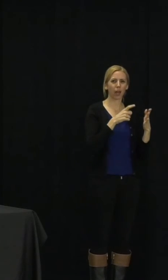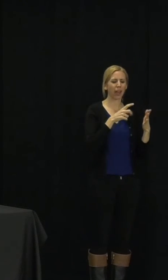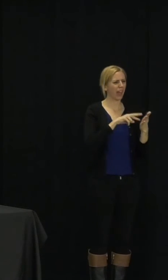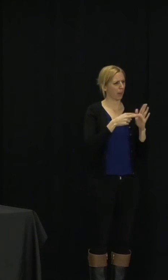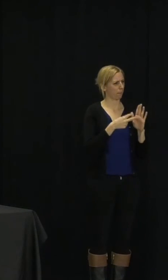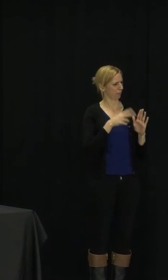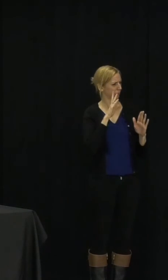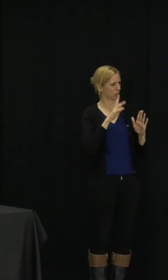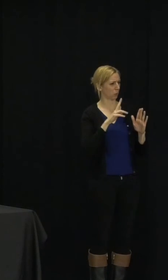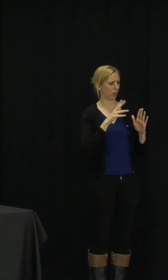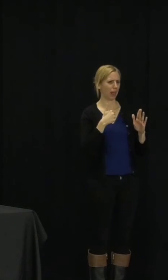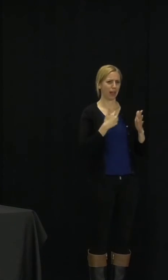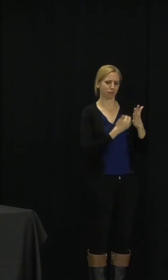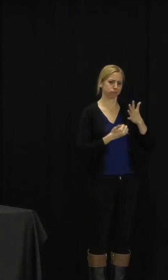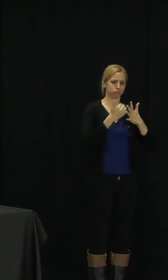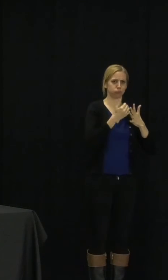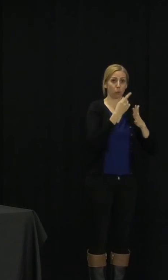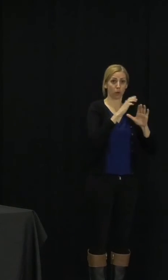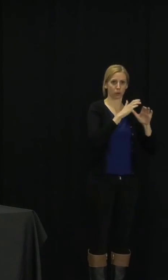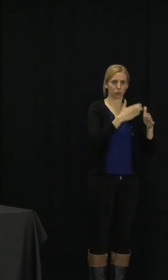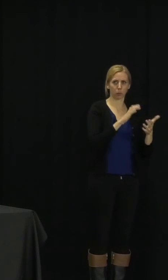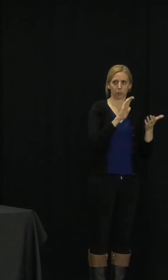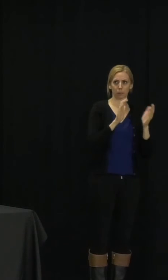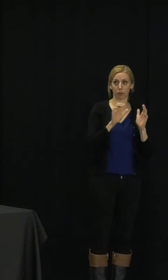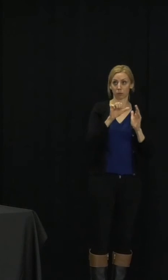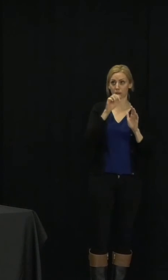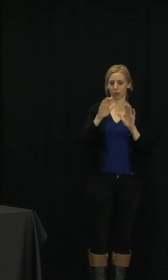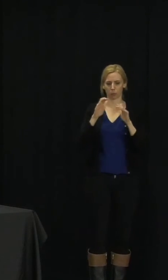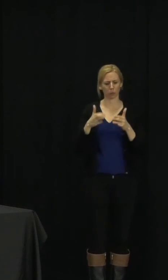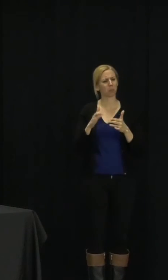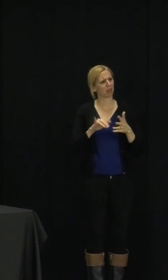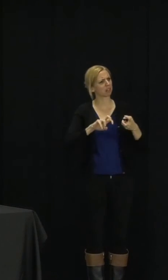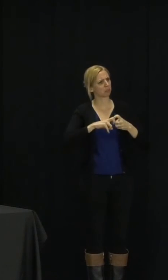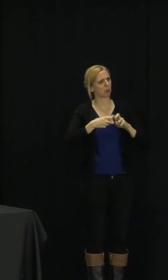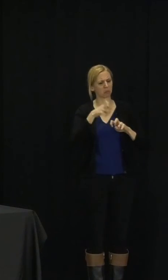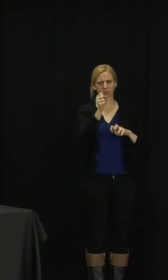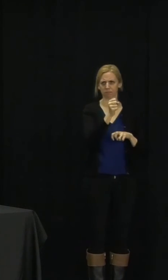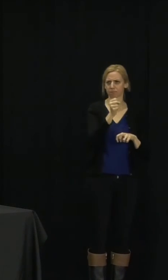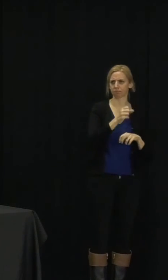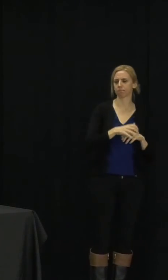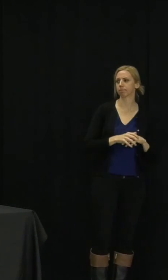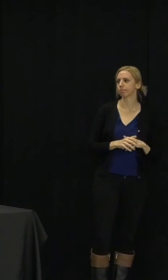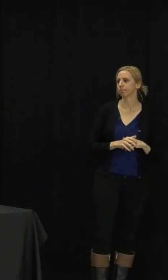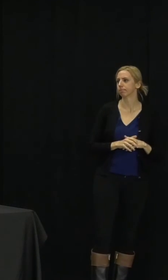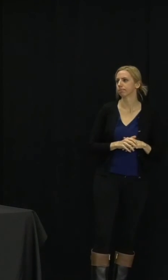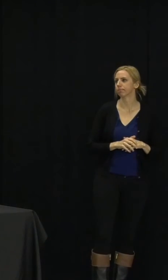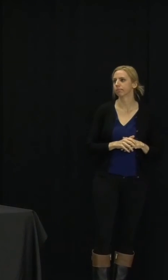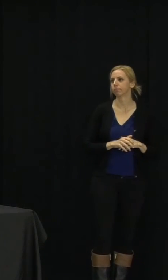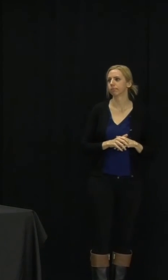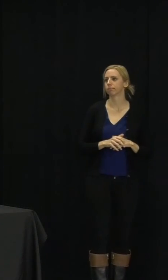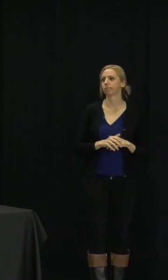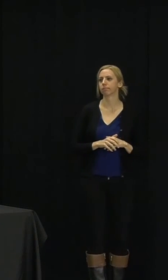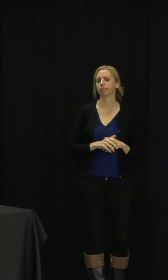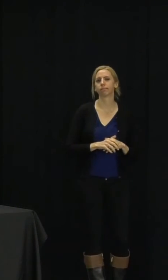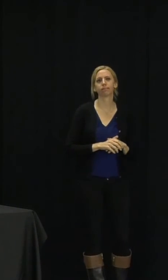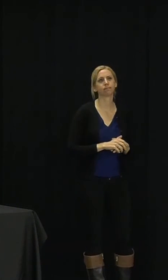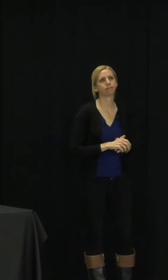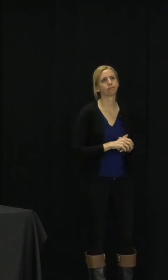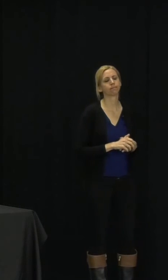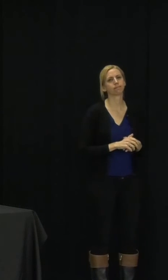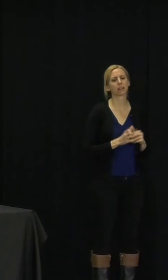funding. For the funders in the room, you know that. And I also heard a decentralization regranting